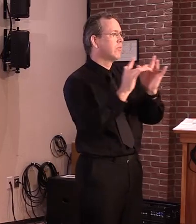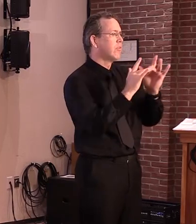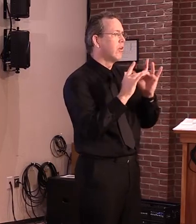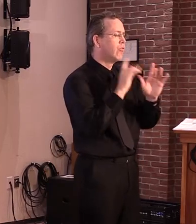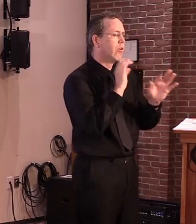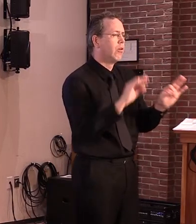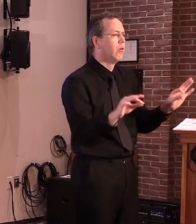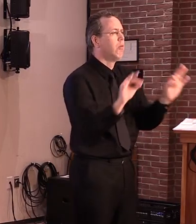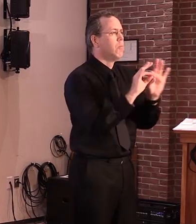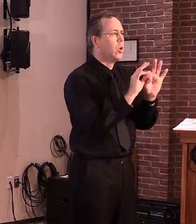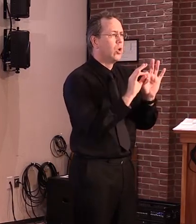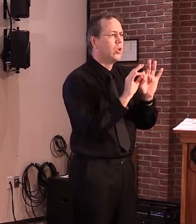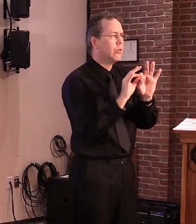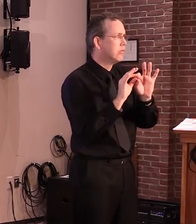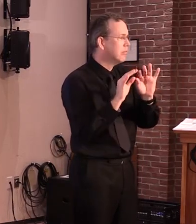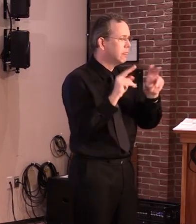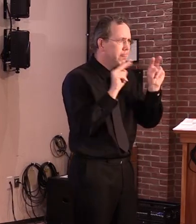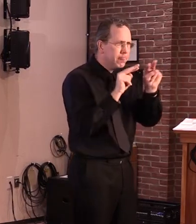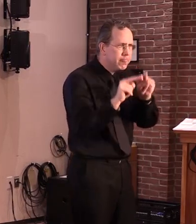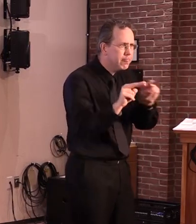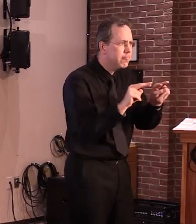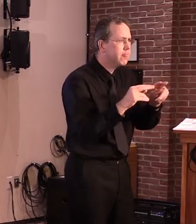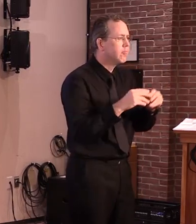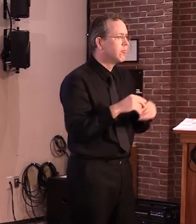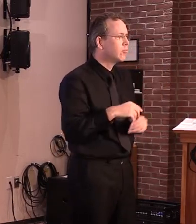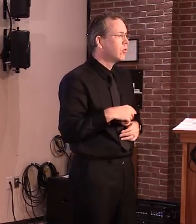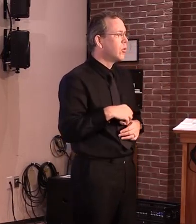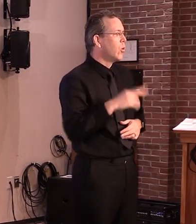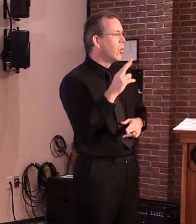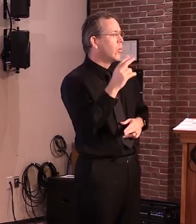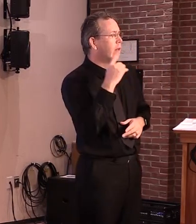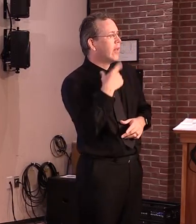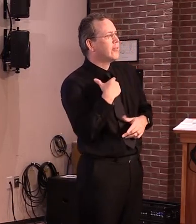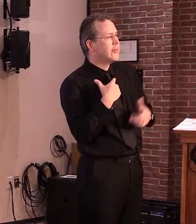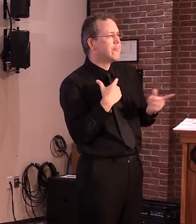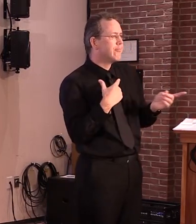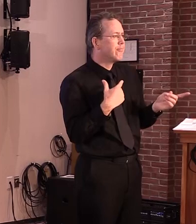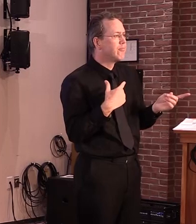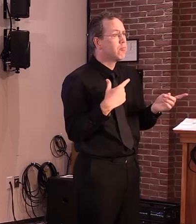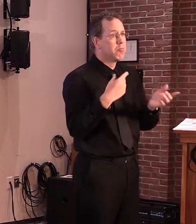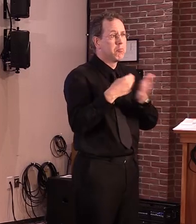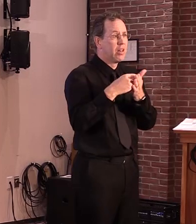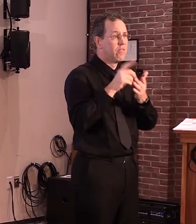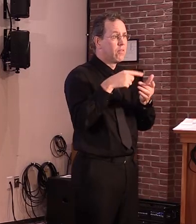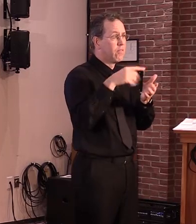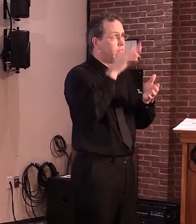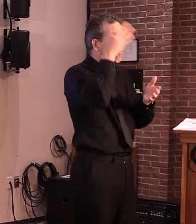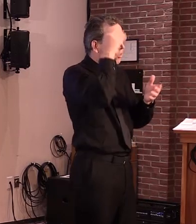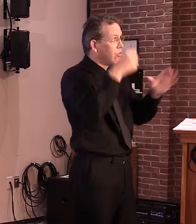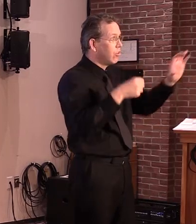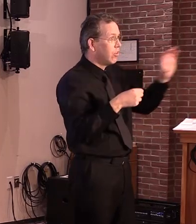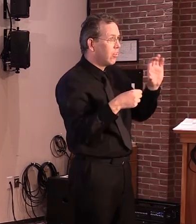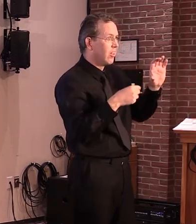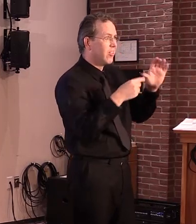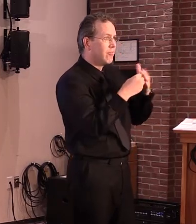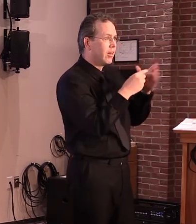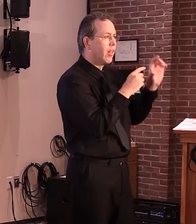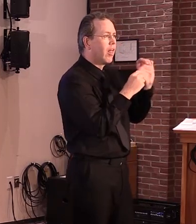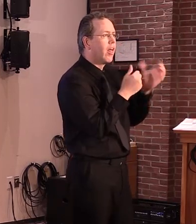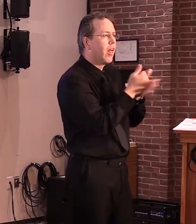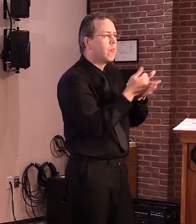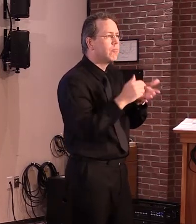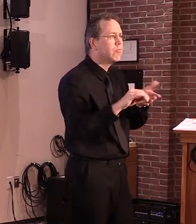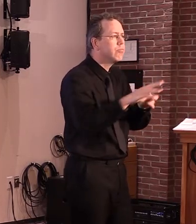an REA approach from Congress where we can really implement more broadband and expand throughout the state so